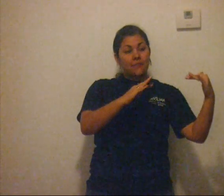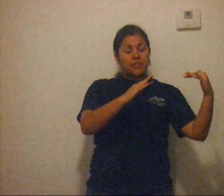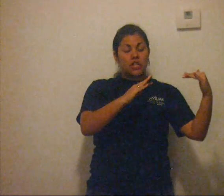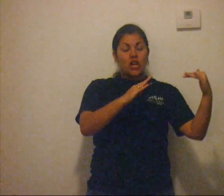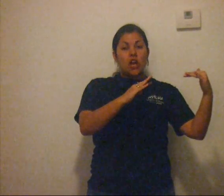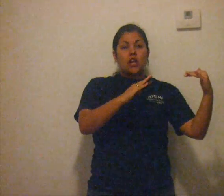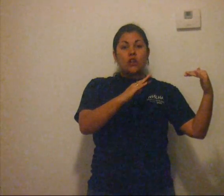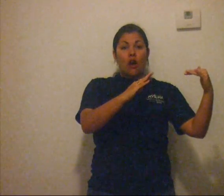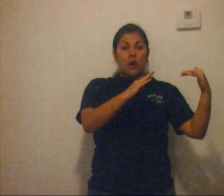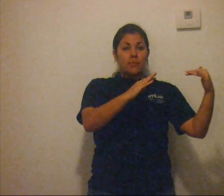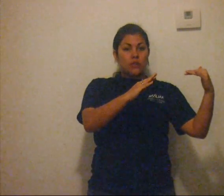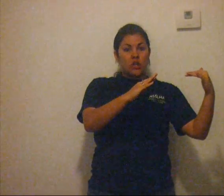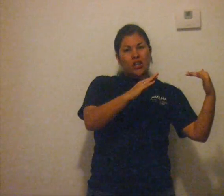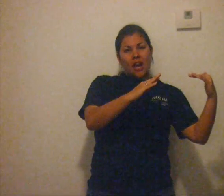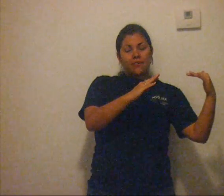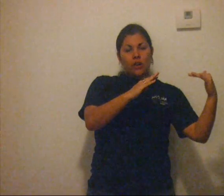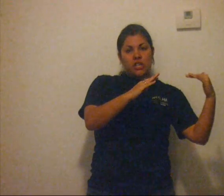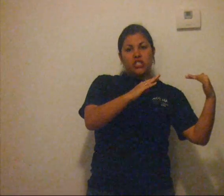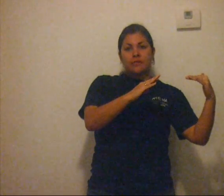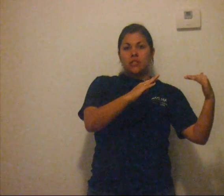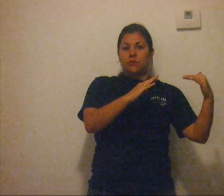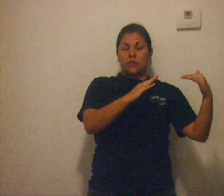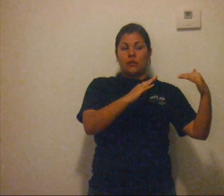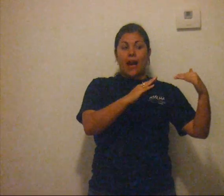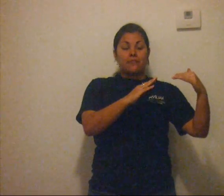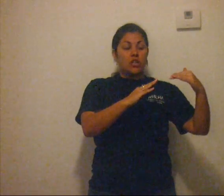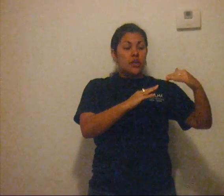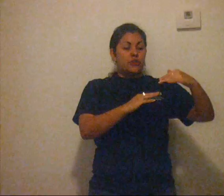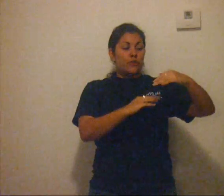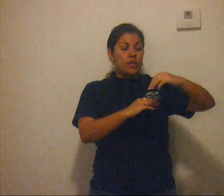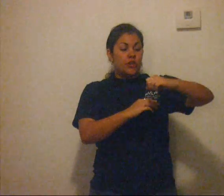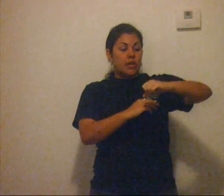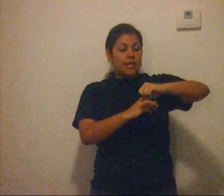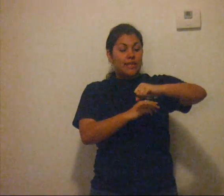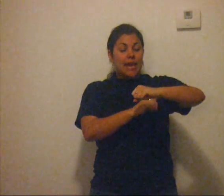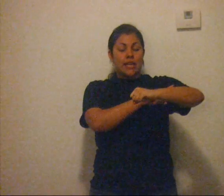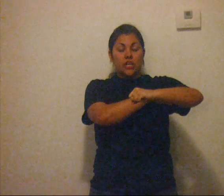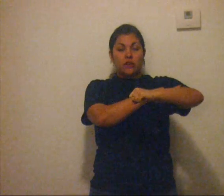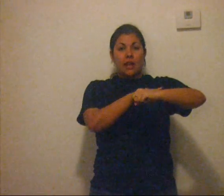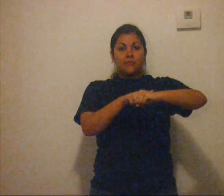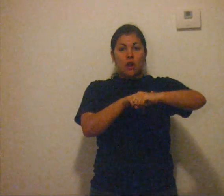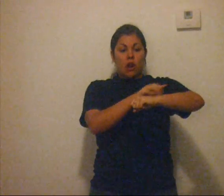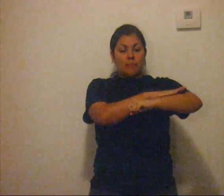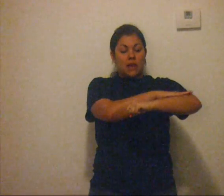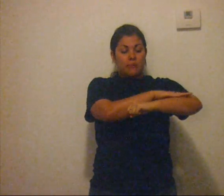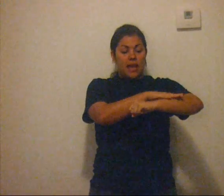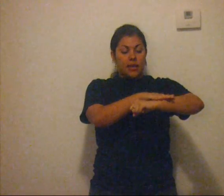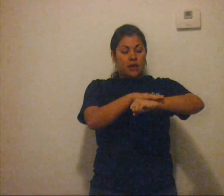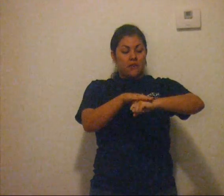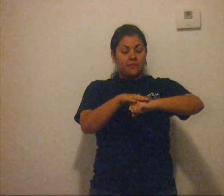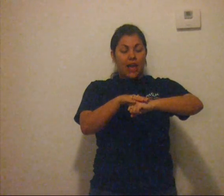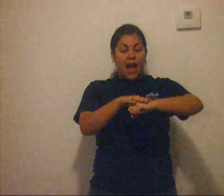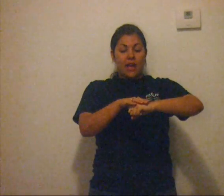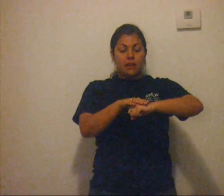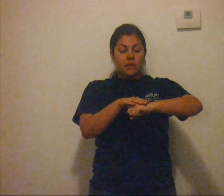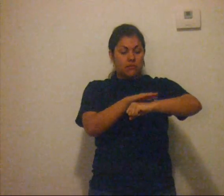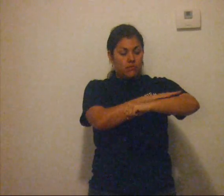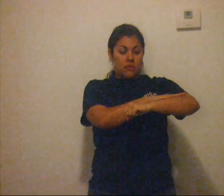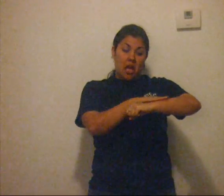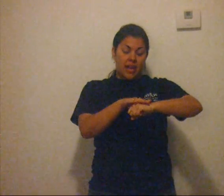left, your arms you're kind of already shifted toward the left. So then you're going to take your left arm and make a flat line